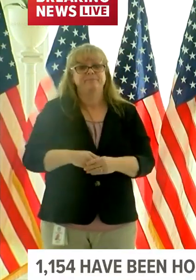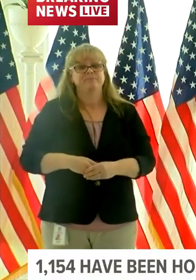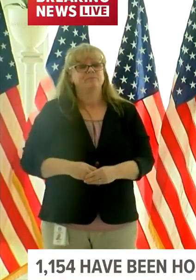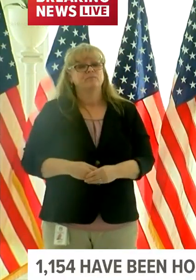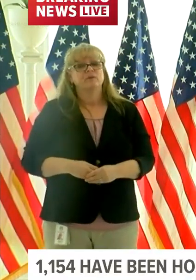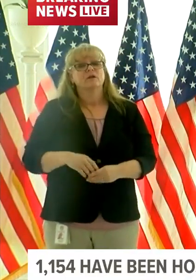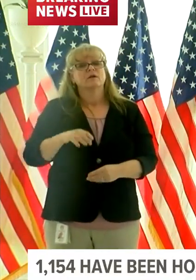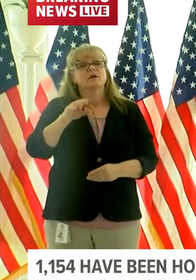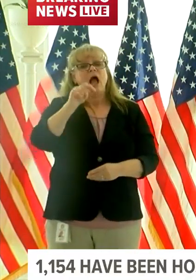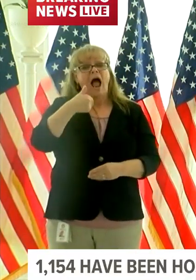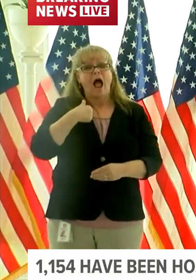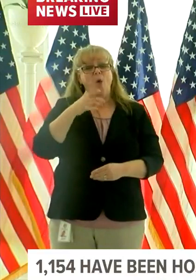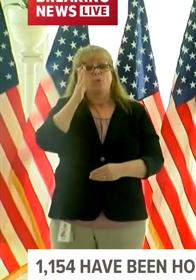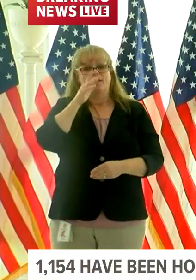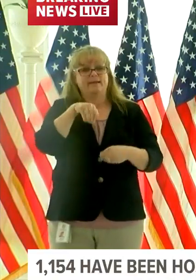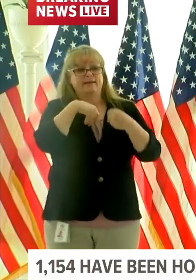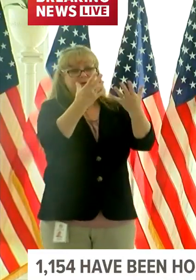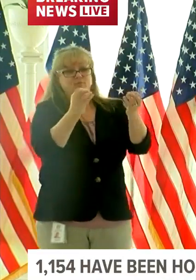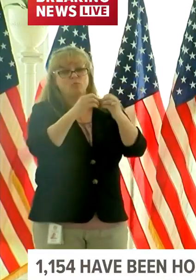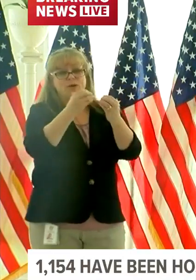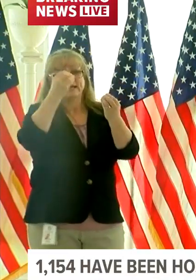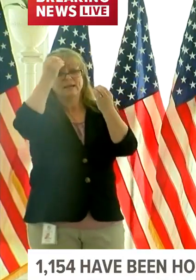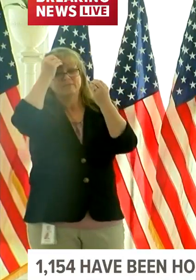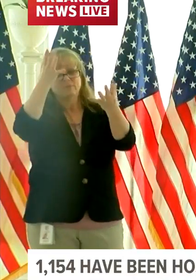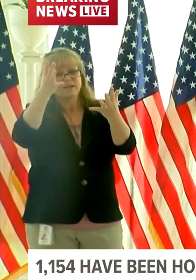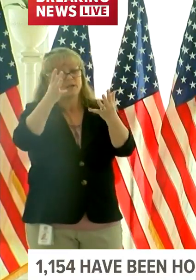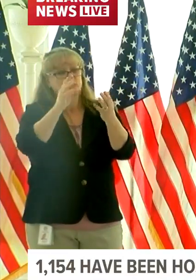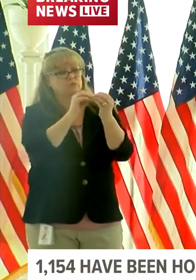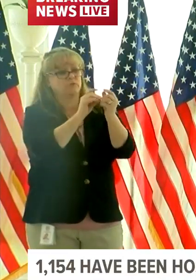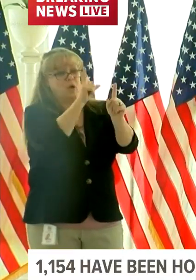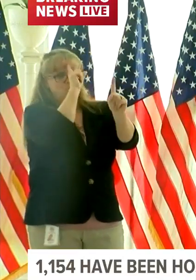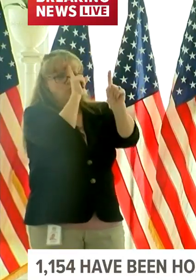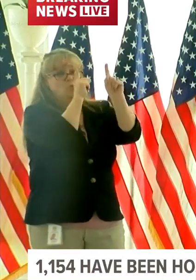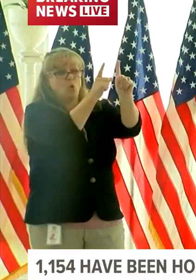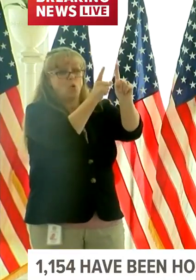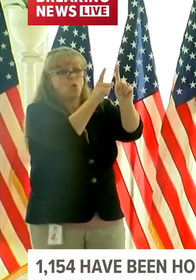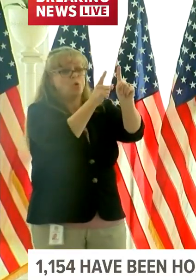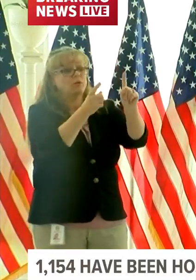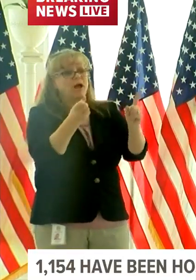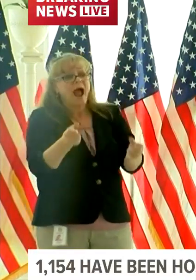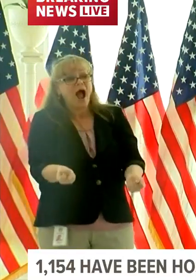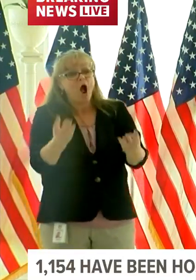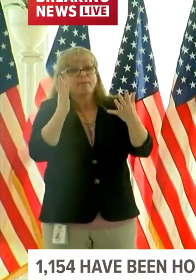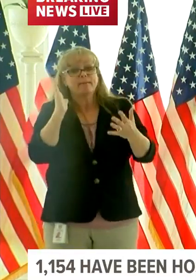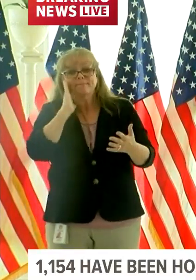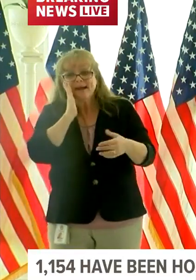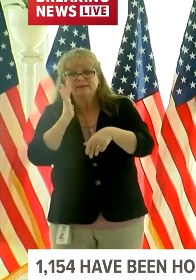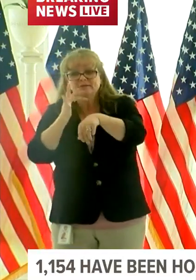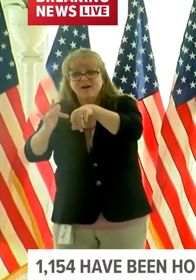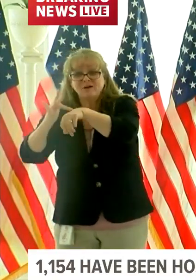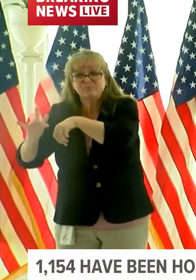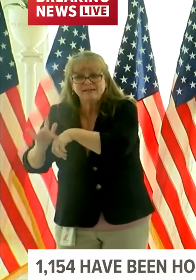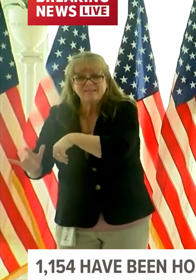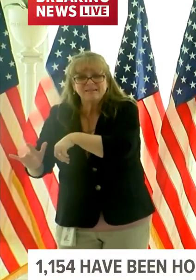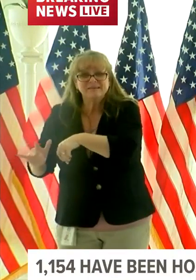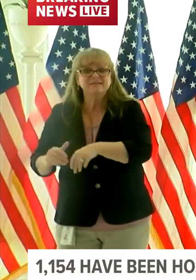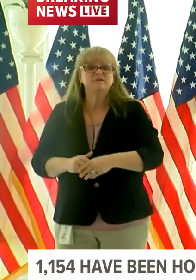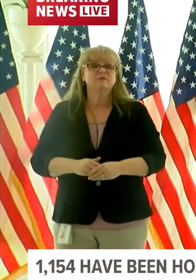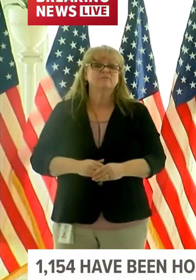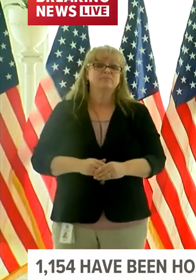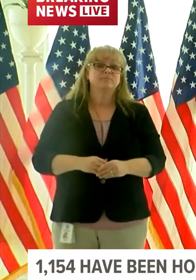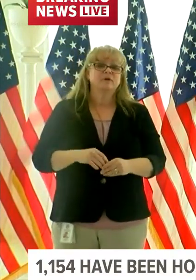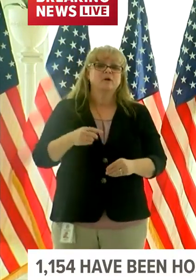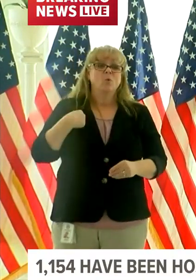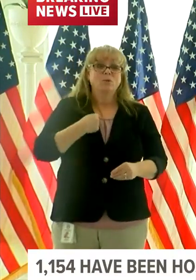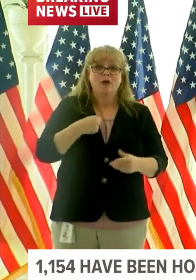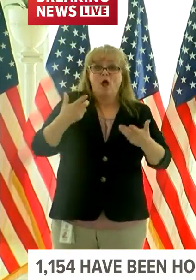the specific goals around the addition of hospital beds, the impact successfully of delaying elective procedures, the work the